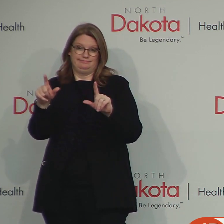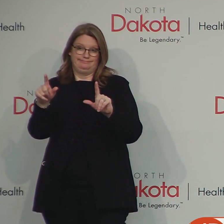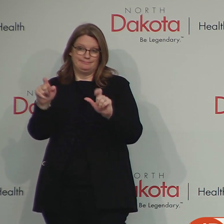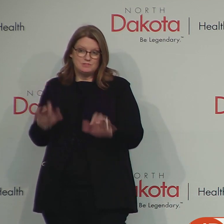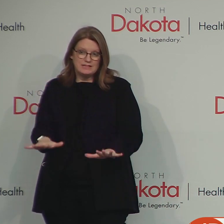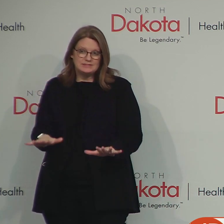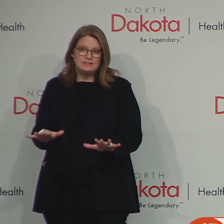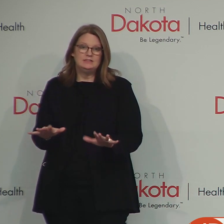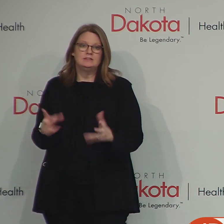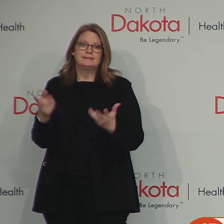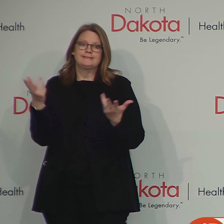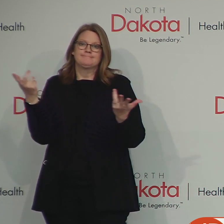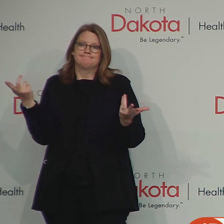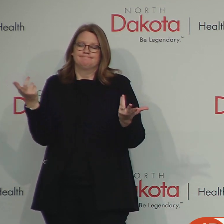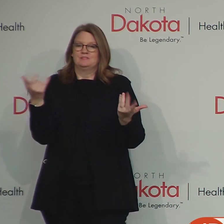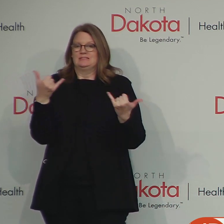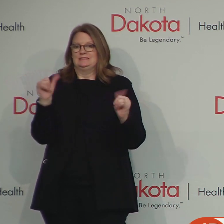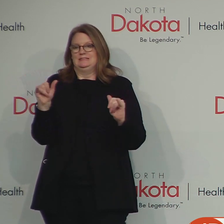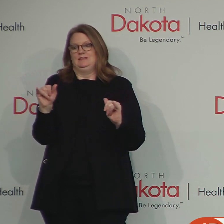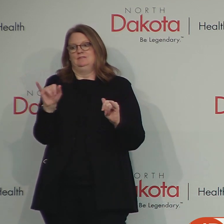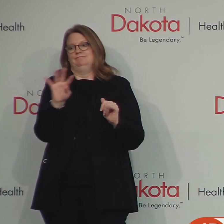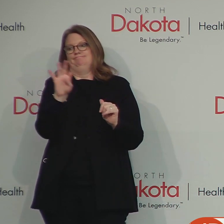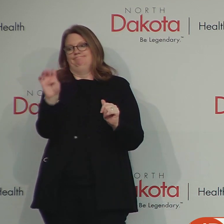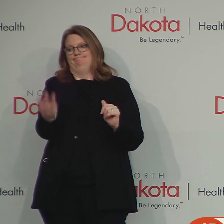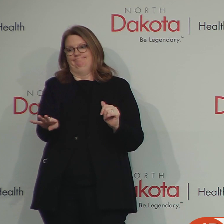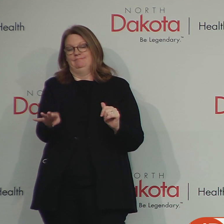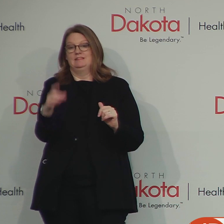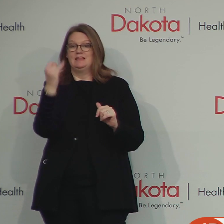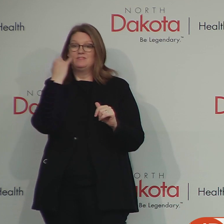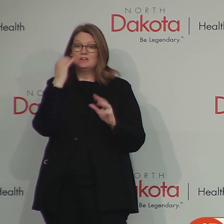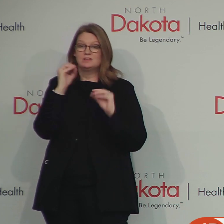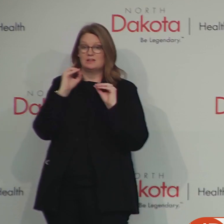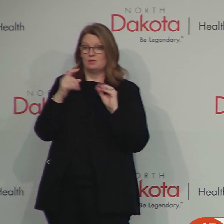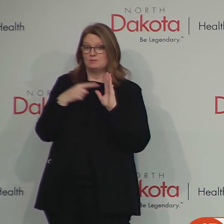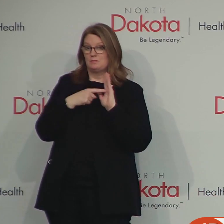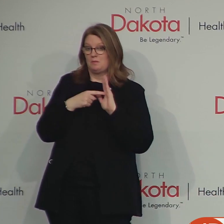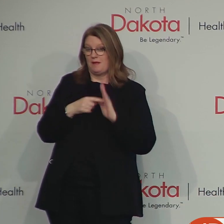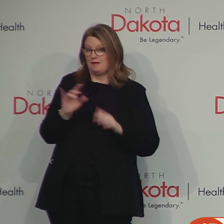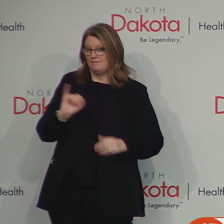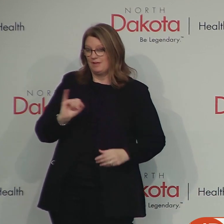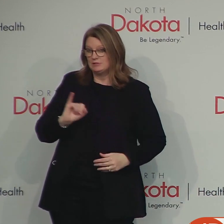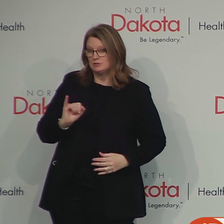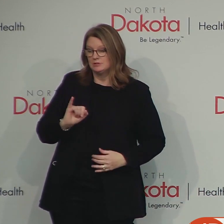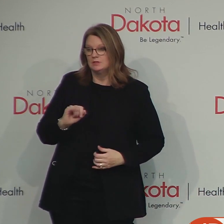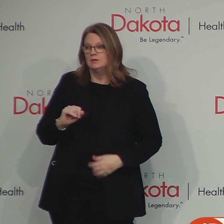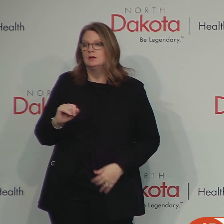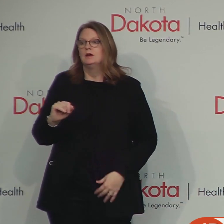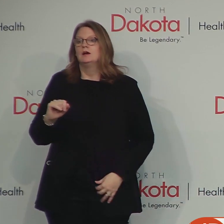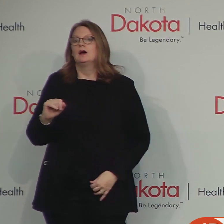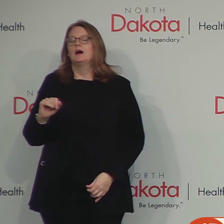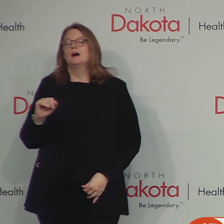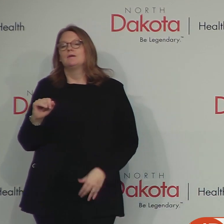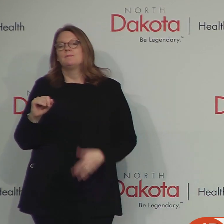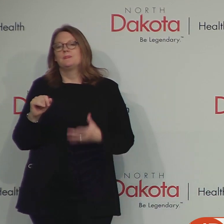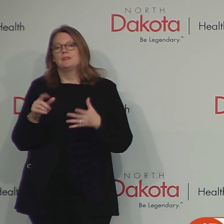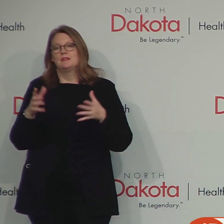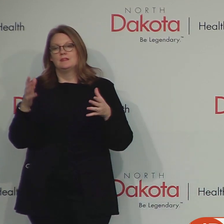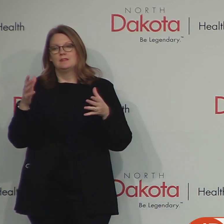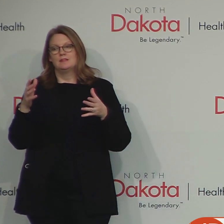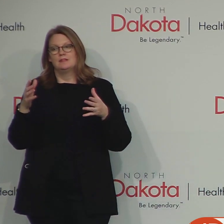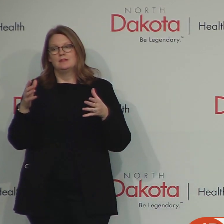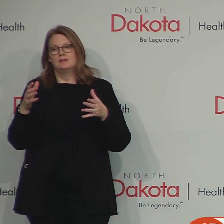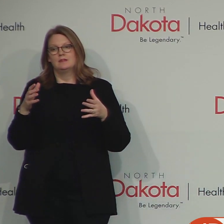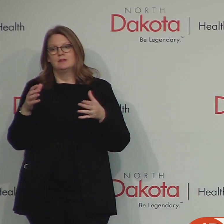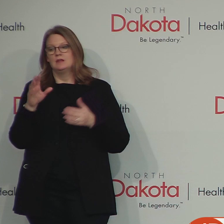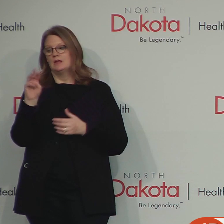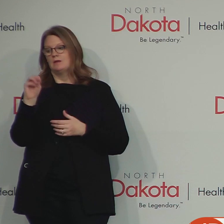still somewhat unknown if you can still have asymptomatic infection. However, there was a small subset of people in